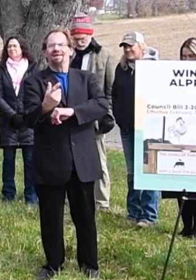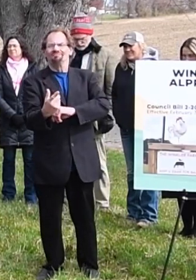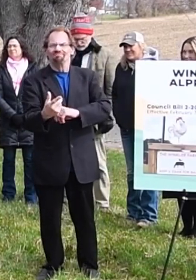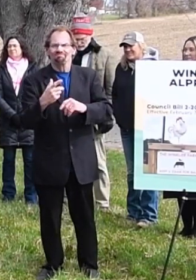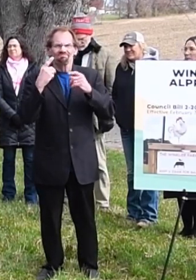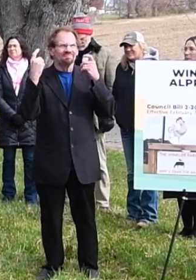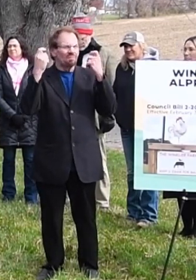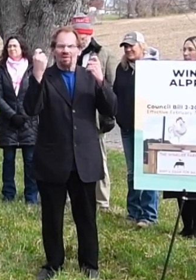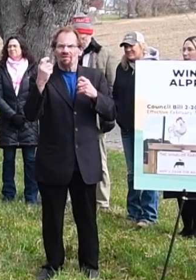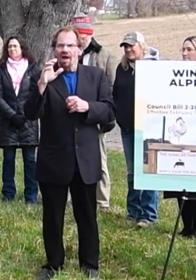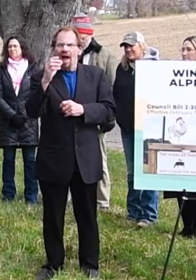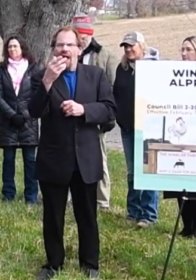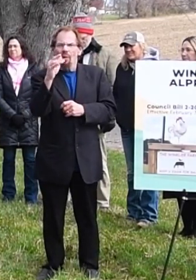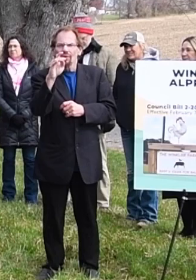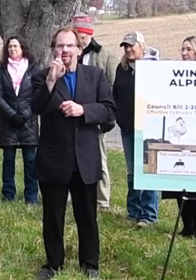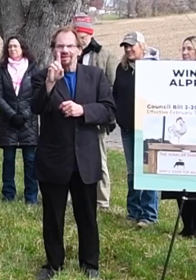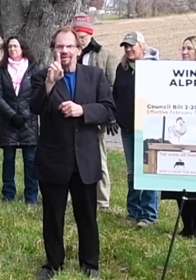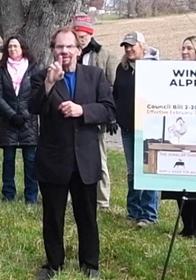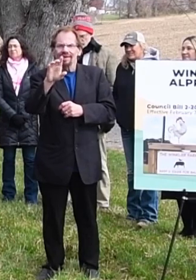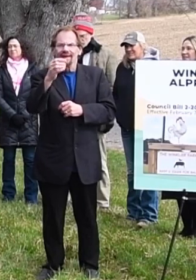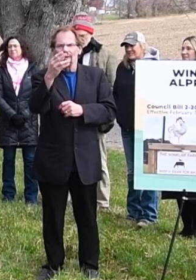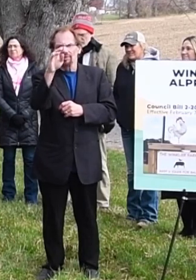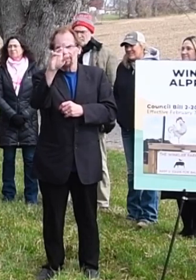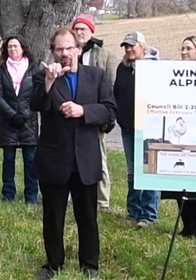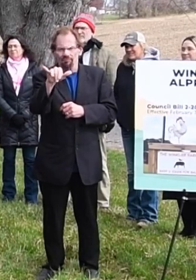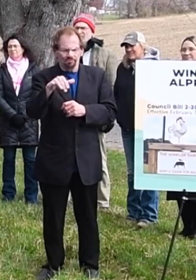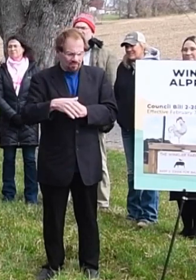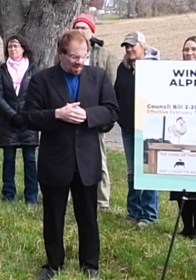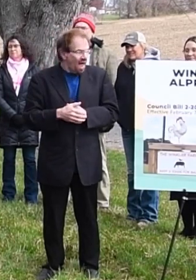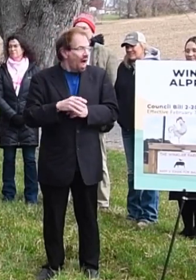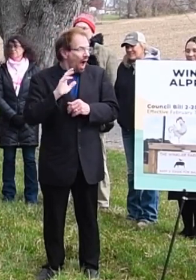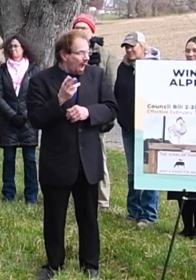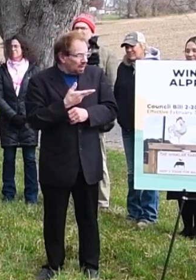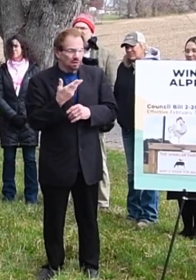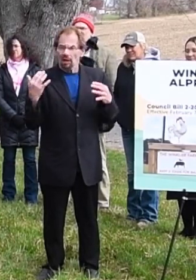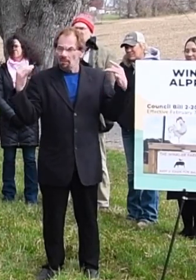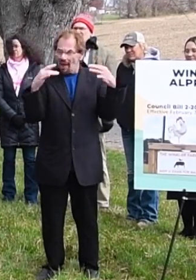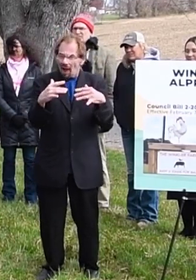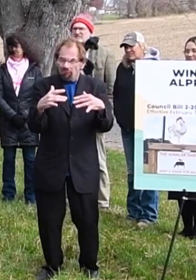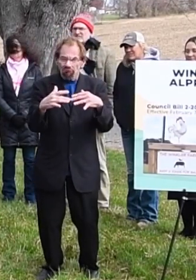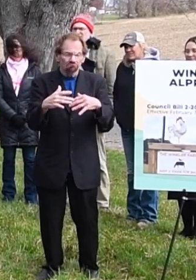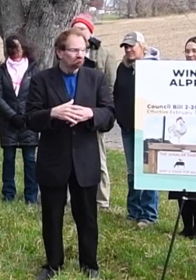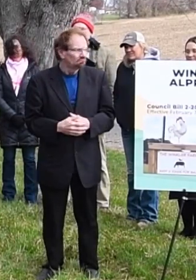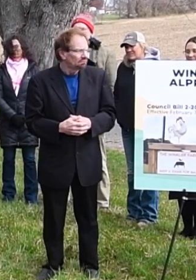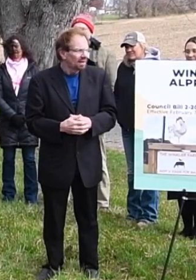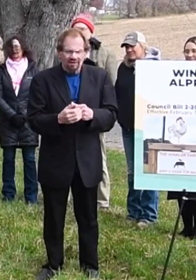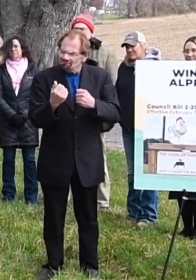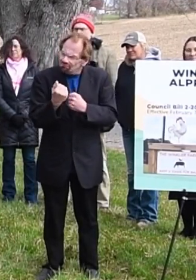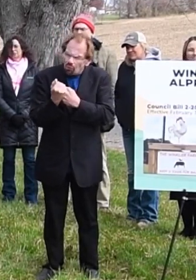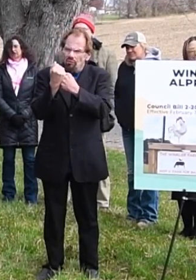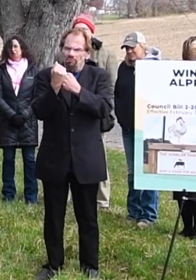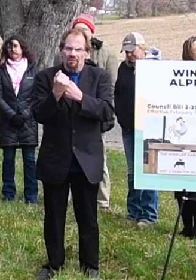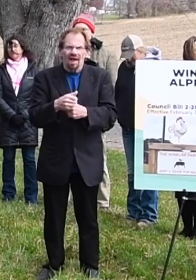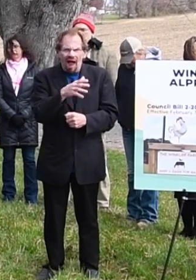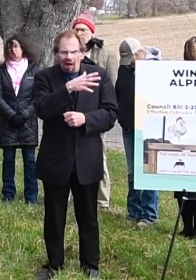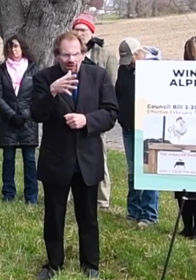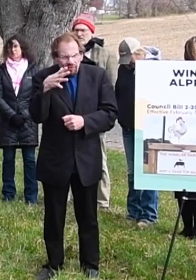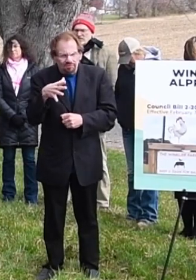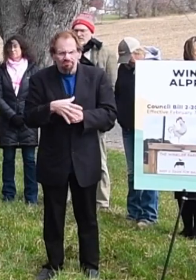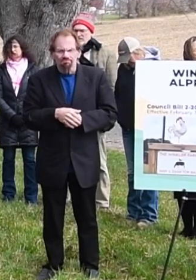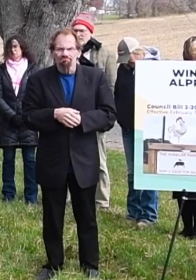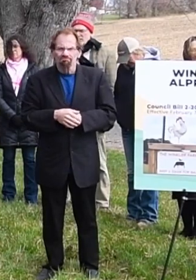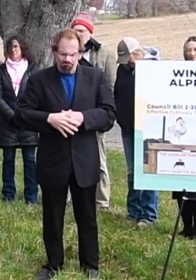County. Even if not in temperature, it's in us coming together and supporting agricultural and farming.